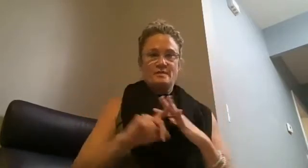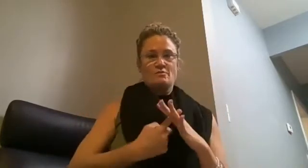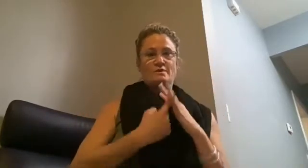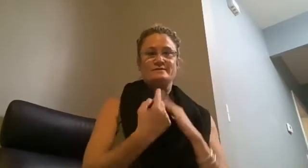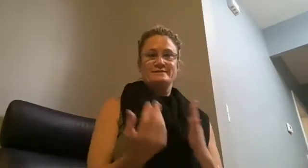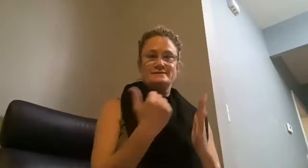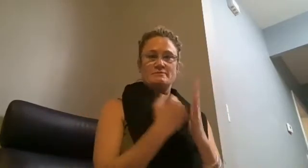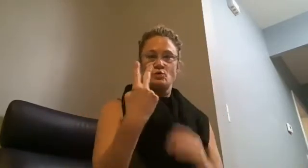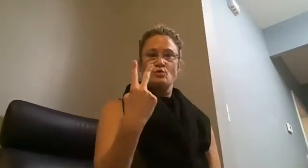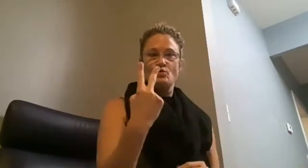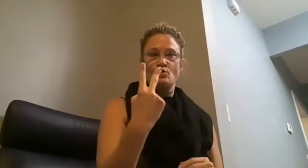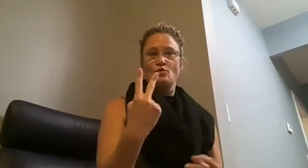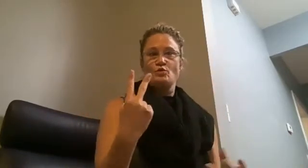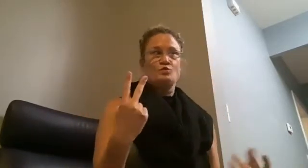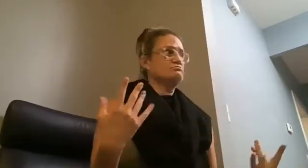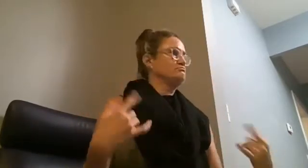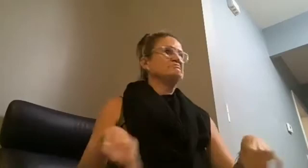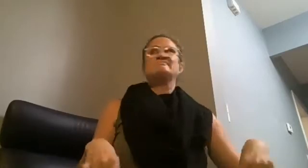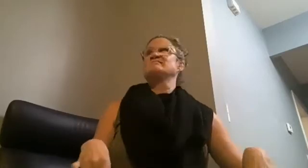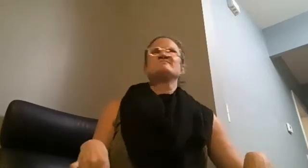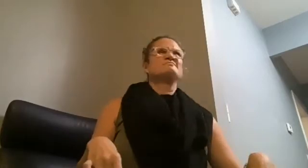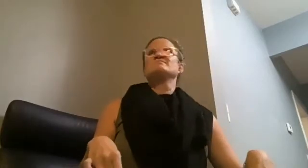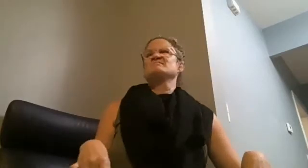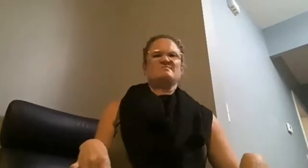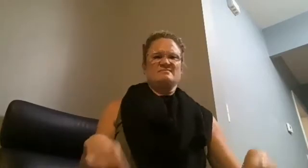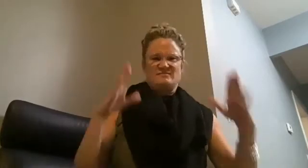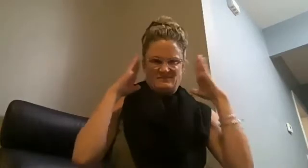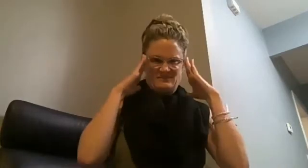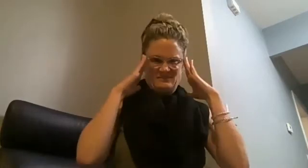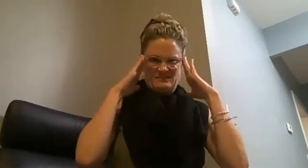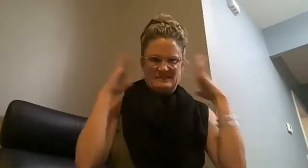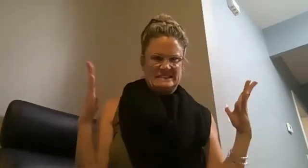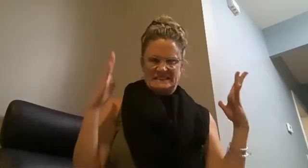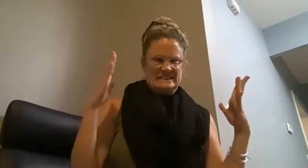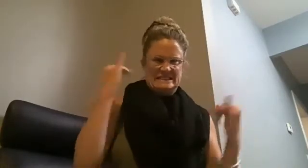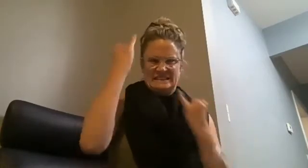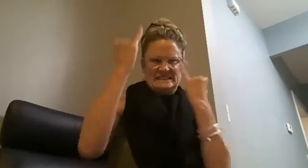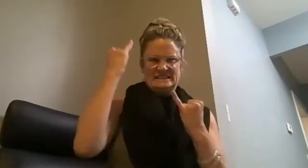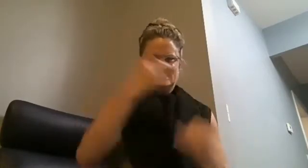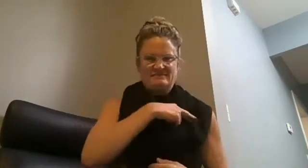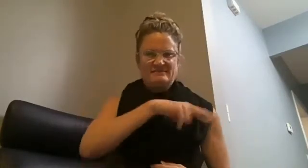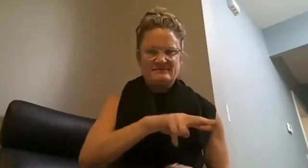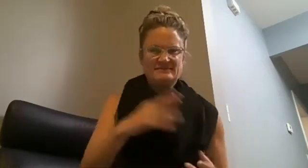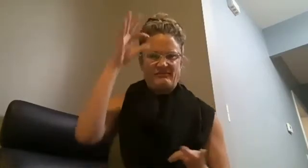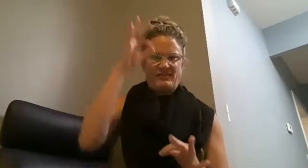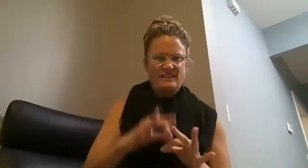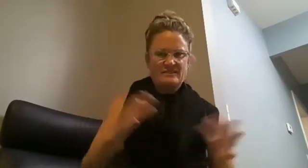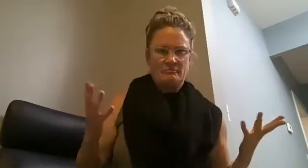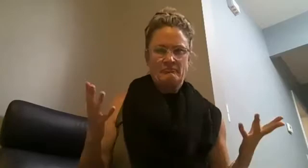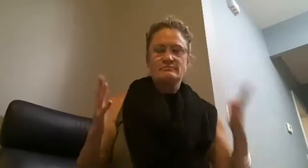and I get freaked out about all these ideas of faith and religion, primarily from a misinterpretation